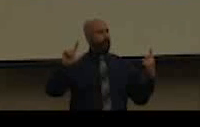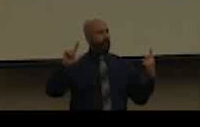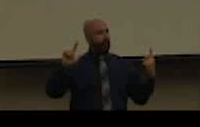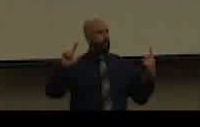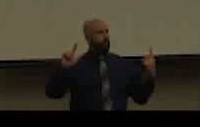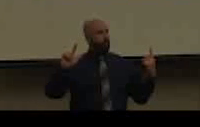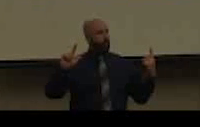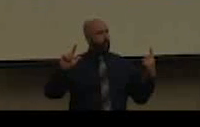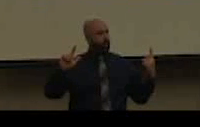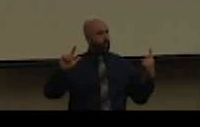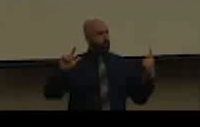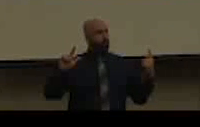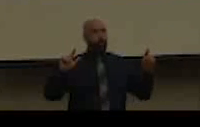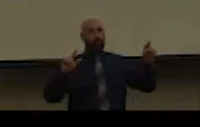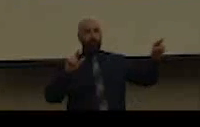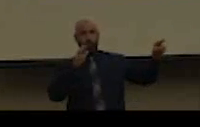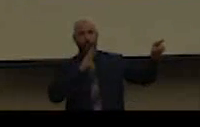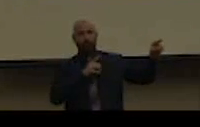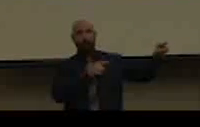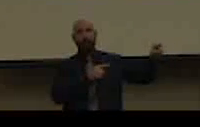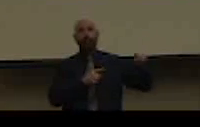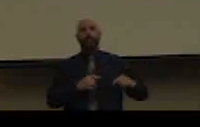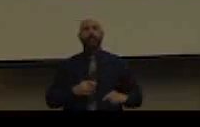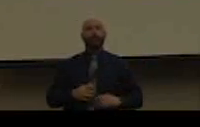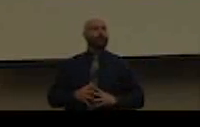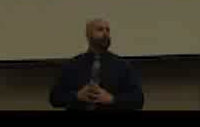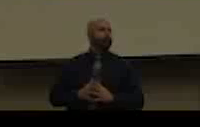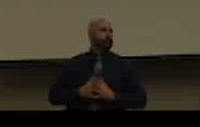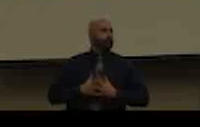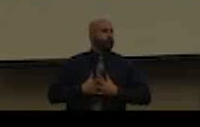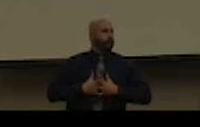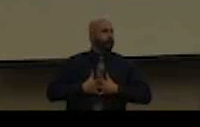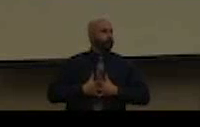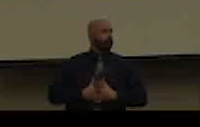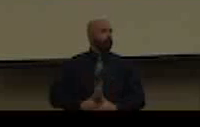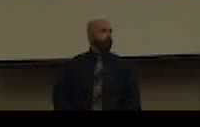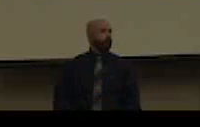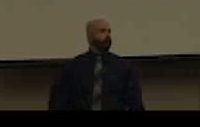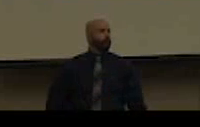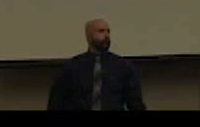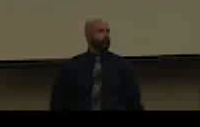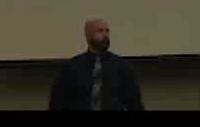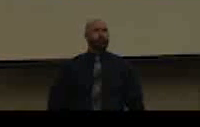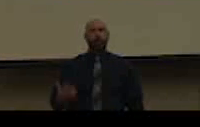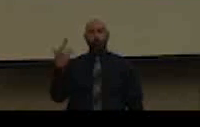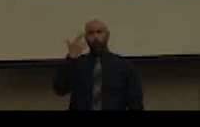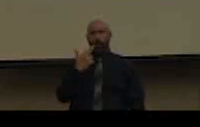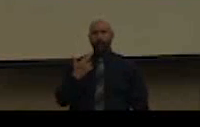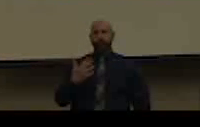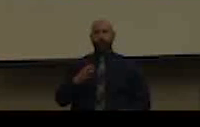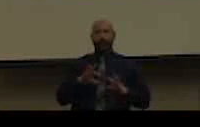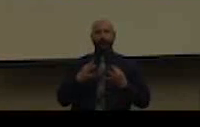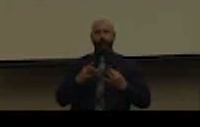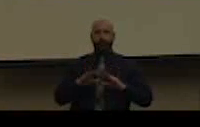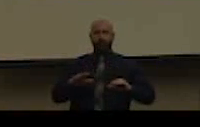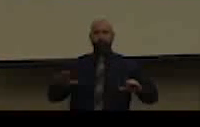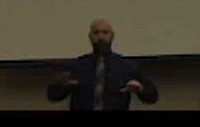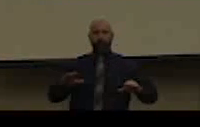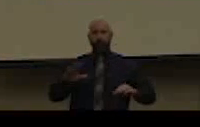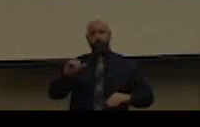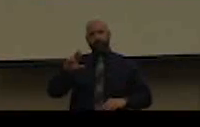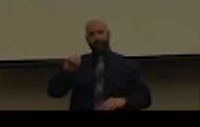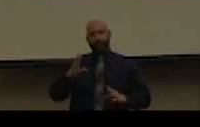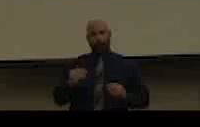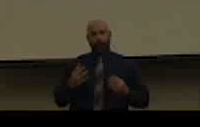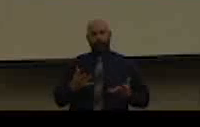But is there a reason that the family child care providers saw a $2 increase while the